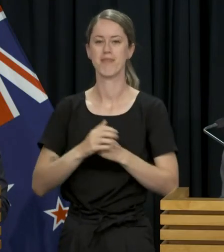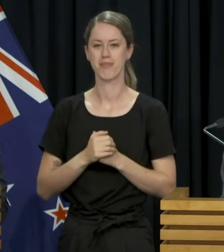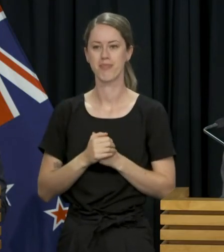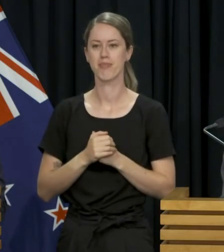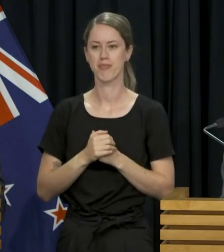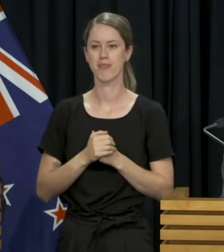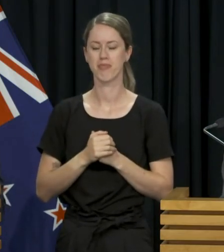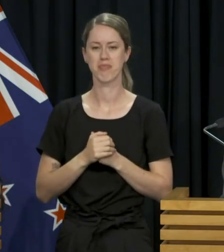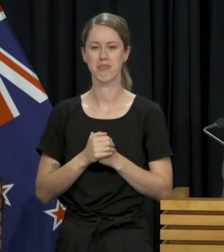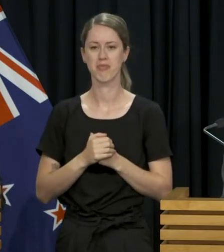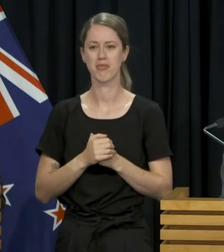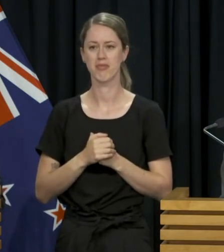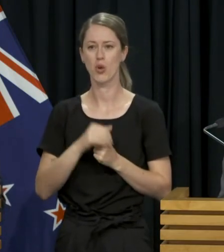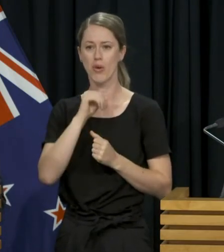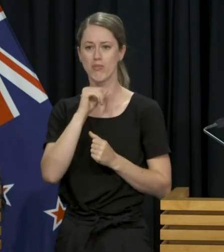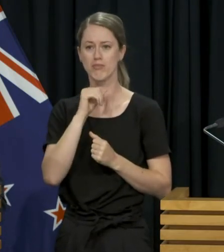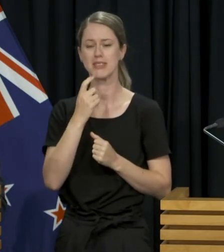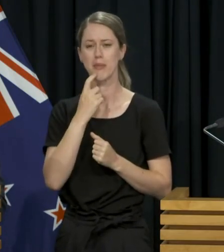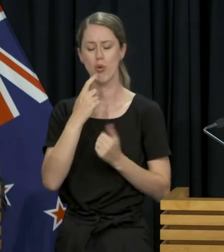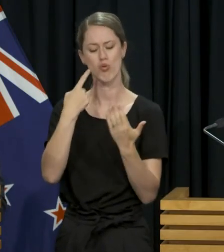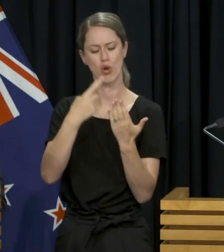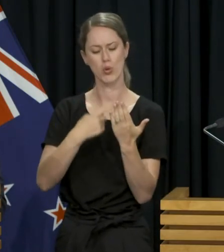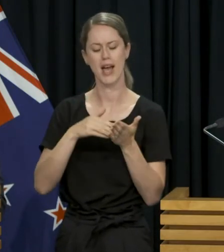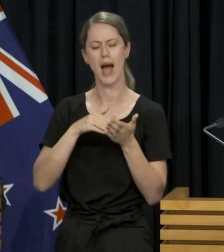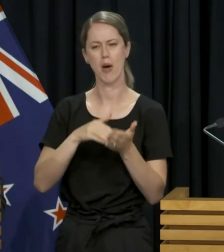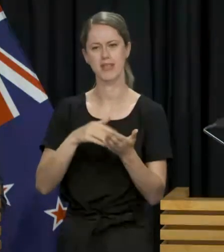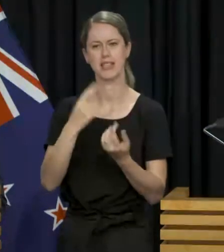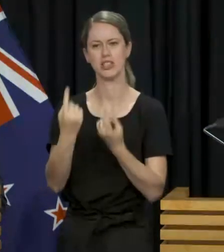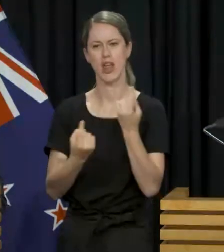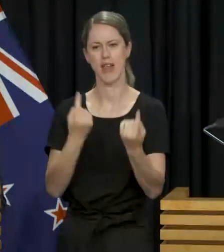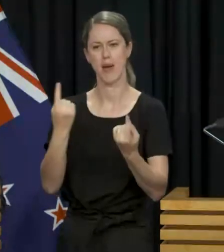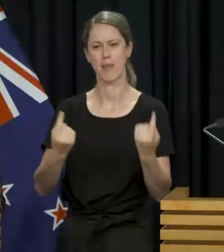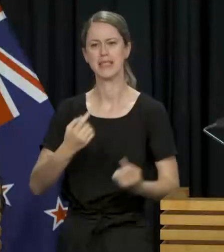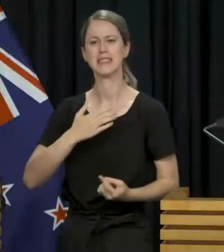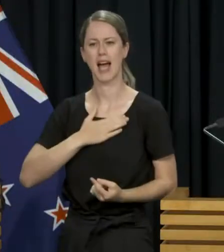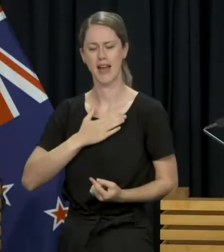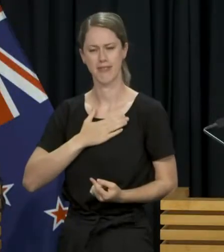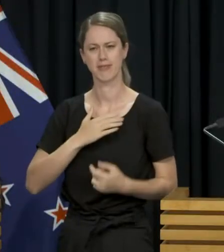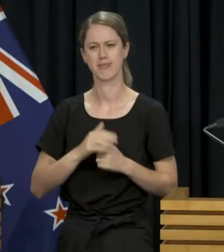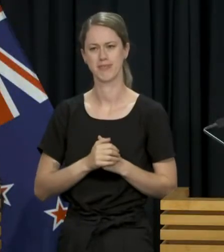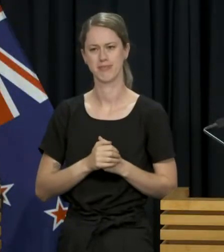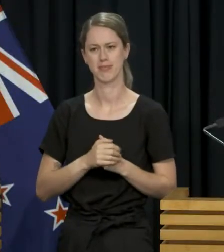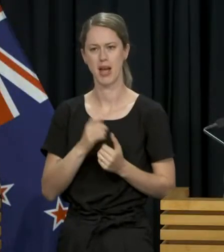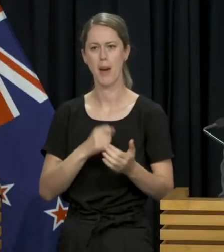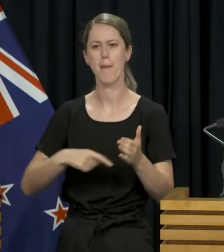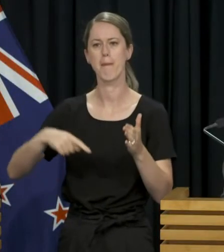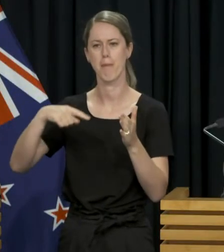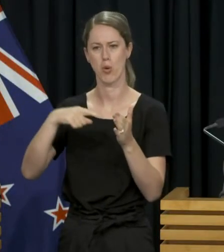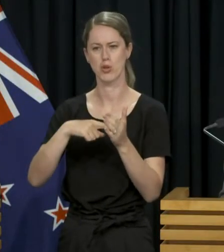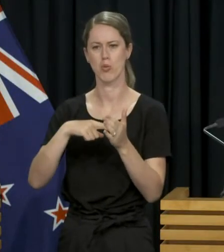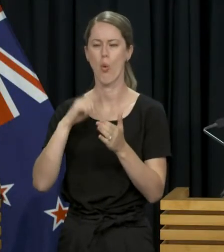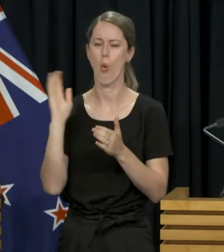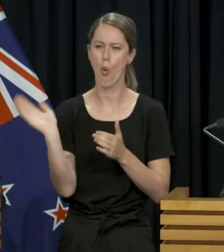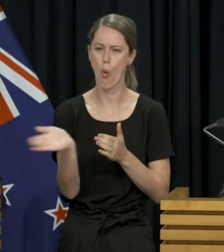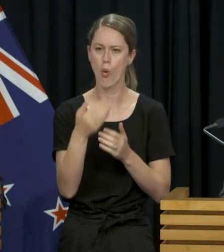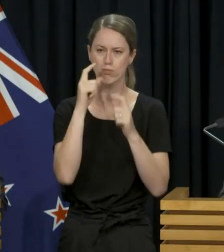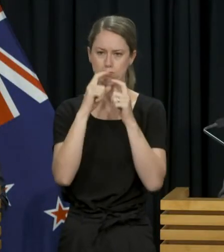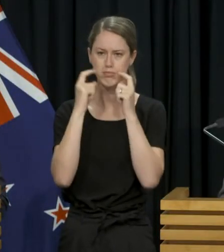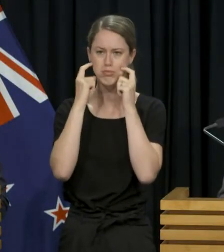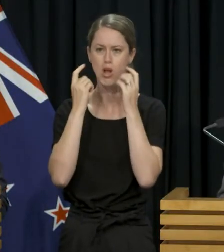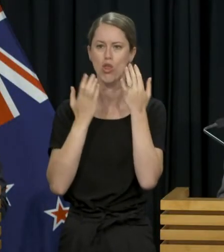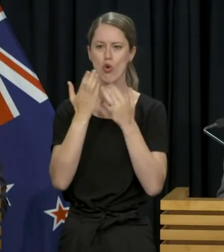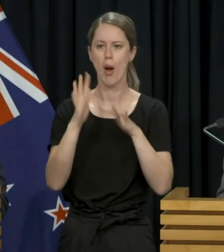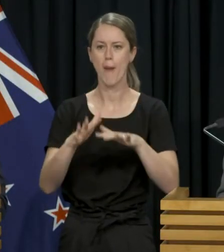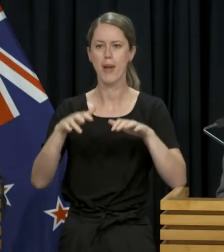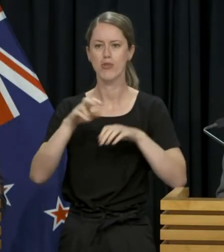following these simple rules that are helping to keep everybody safe. So it's important that we all play our part